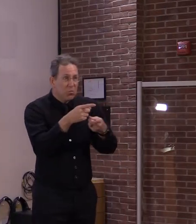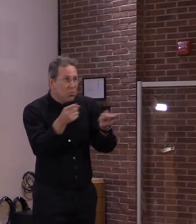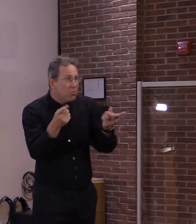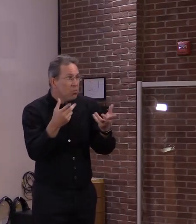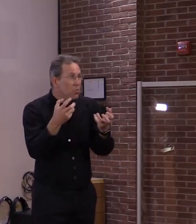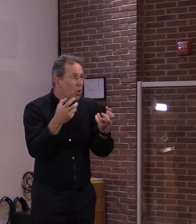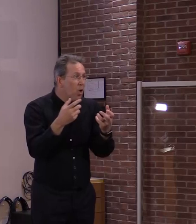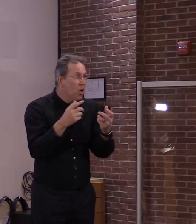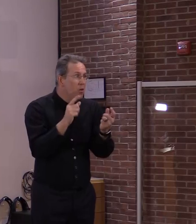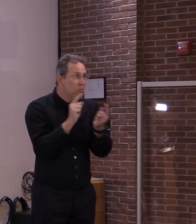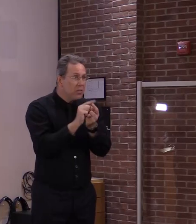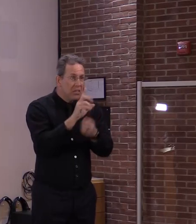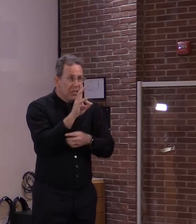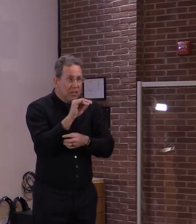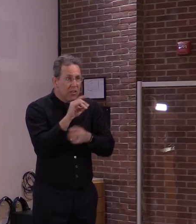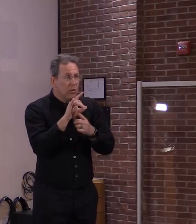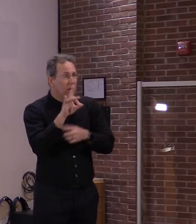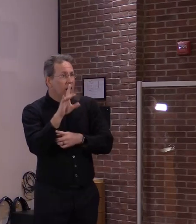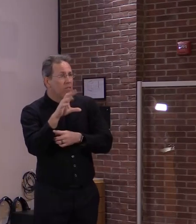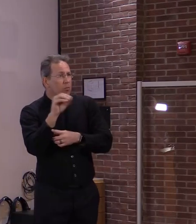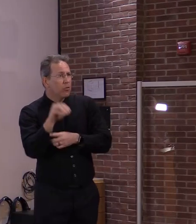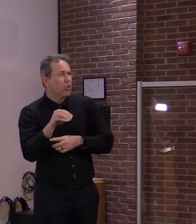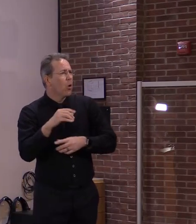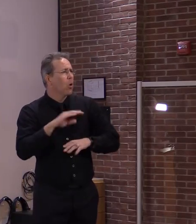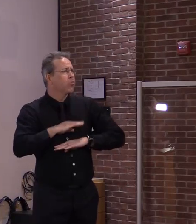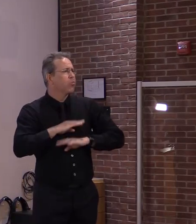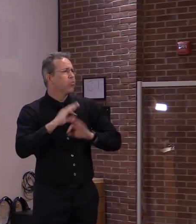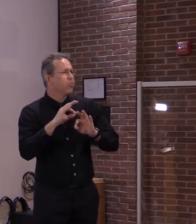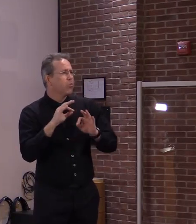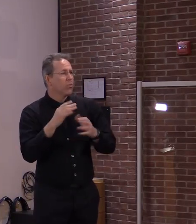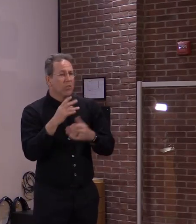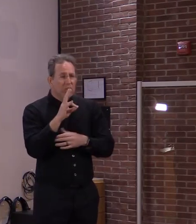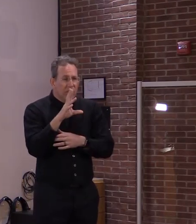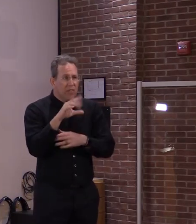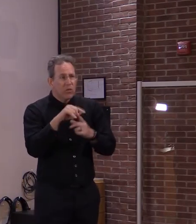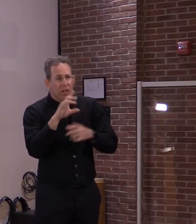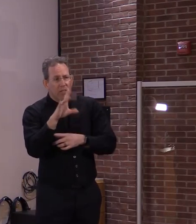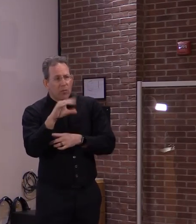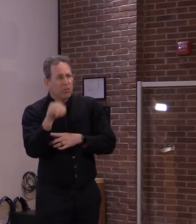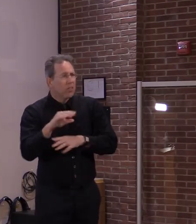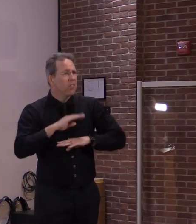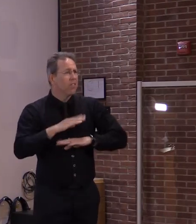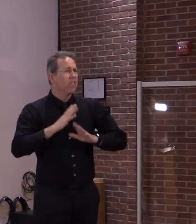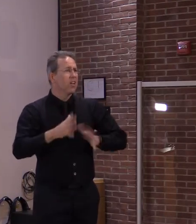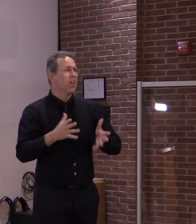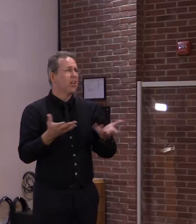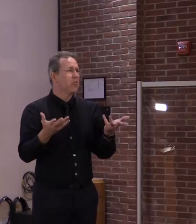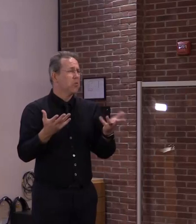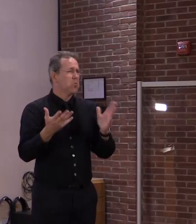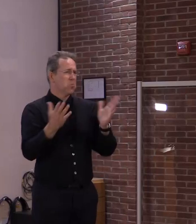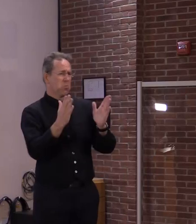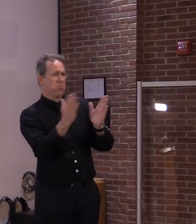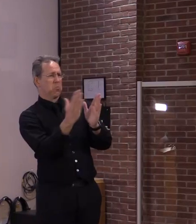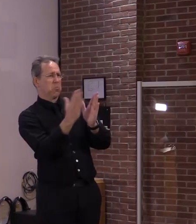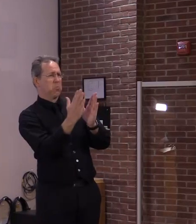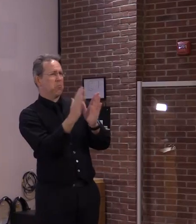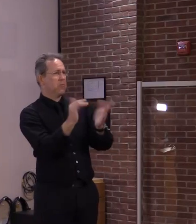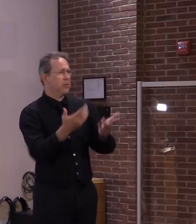fine, because nobody's going to be able to give you a firm argument against it or for it at this point.